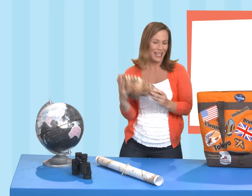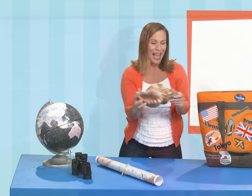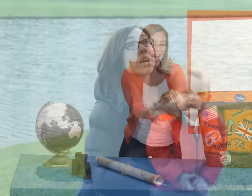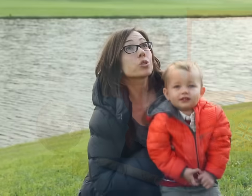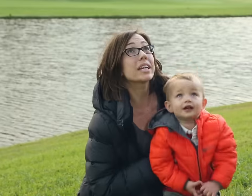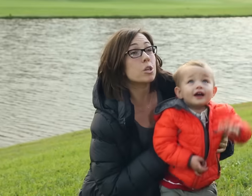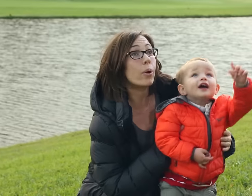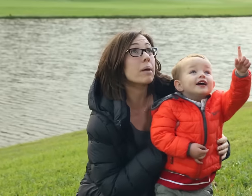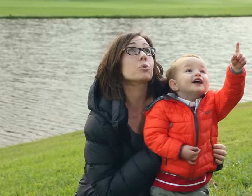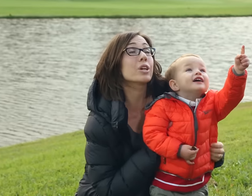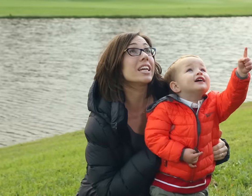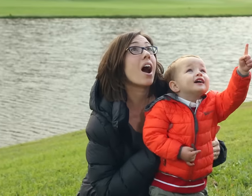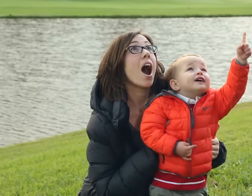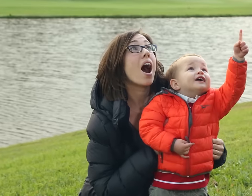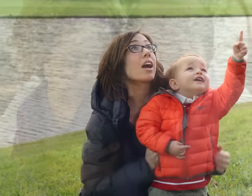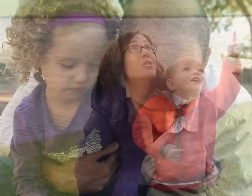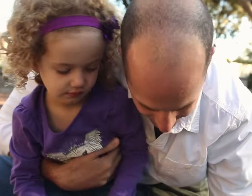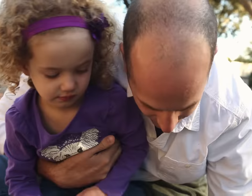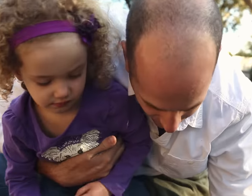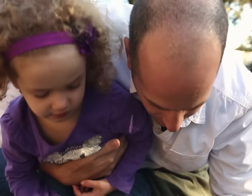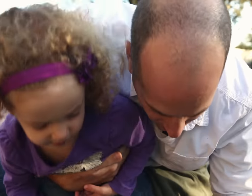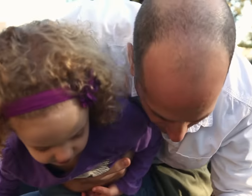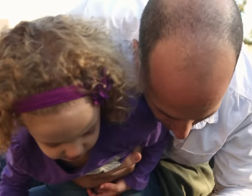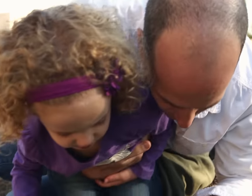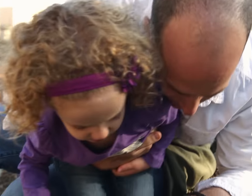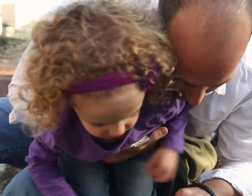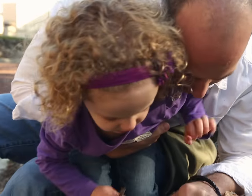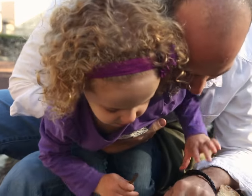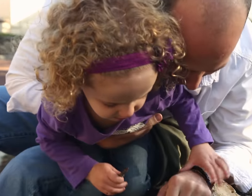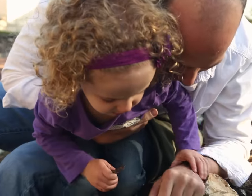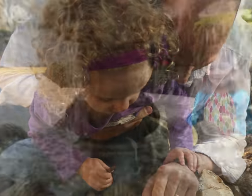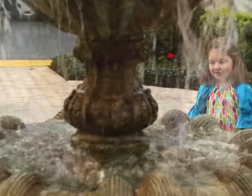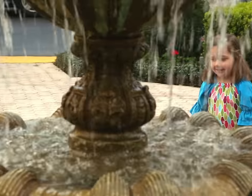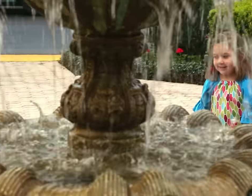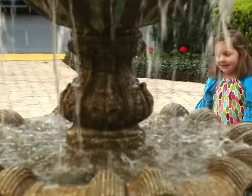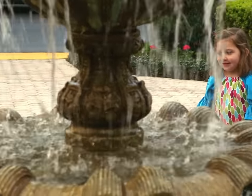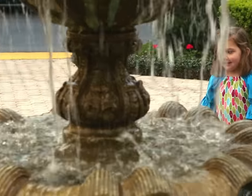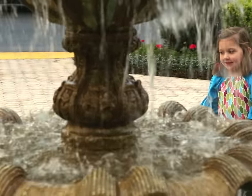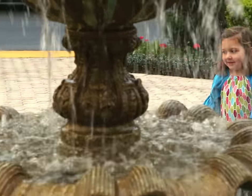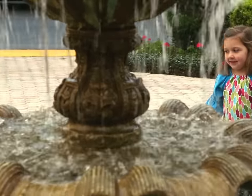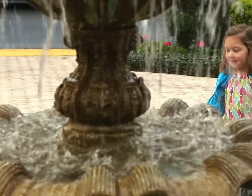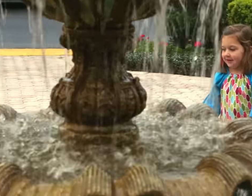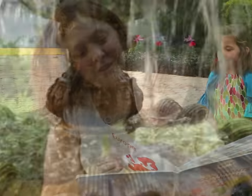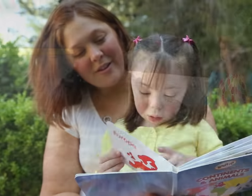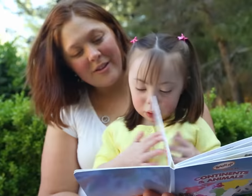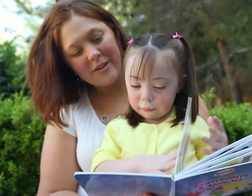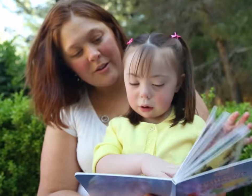I wonder, do you wonder? The world is full of wonder. Every day